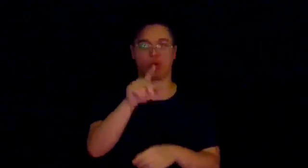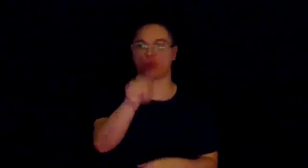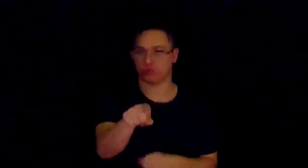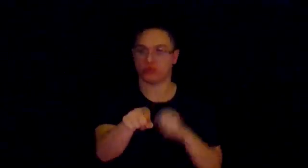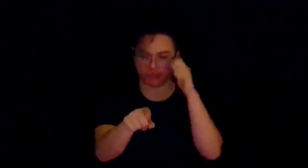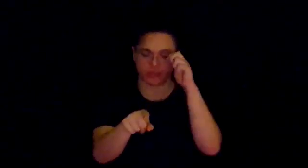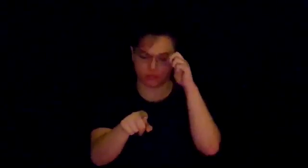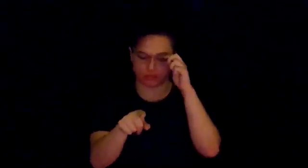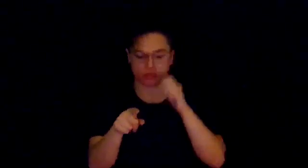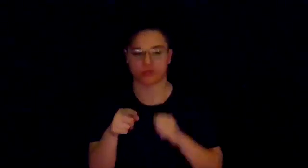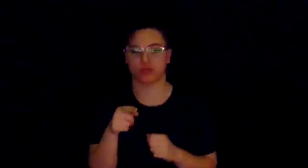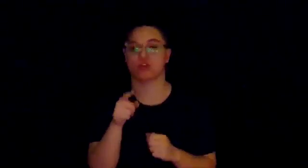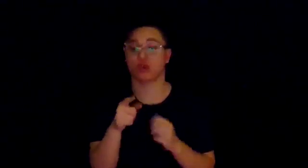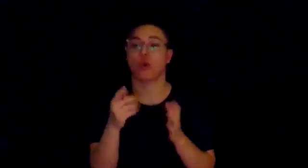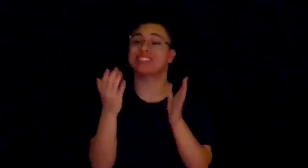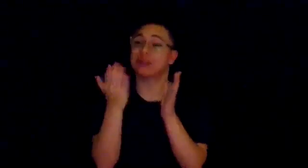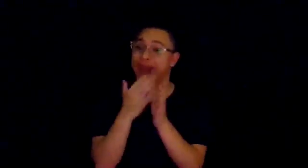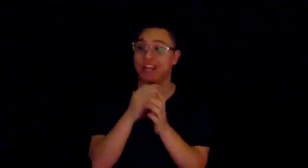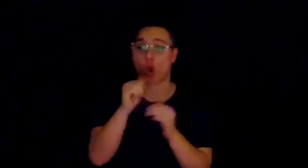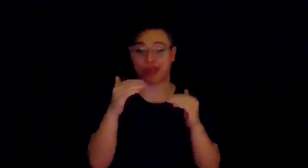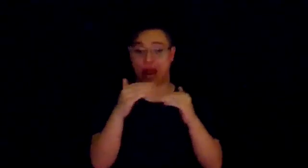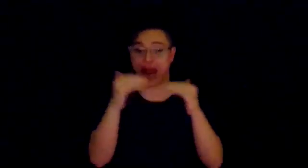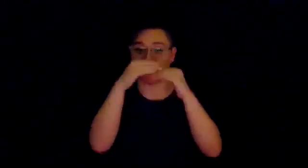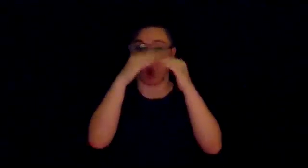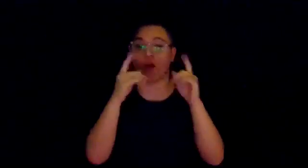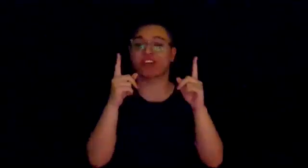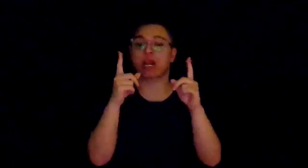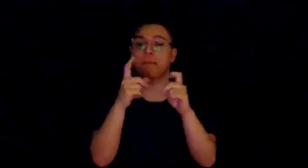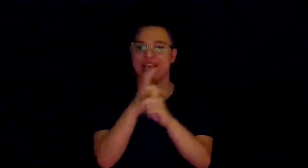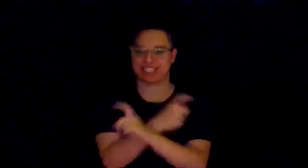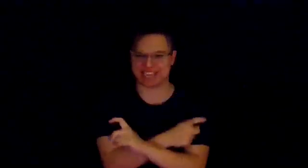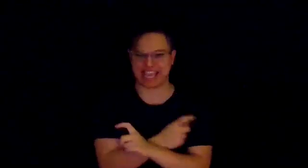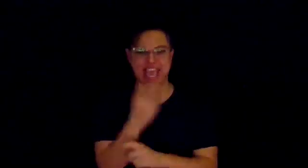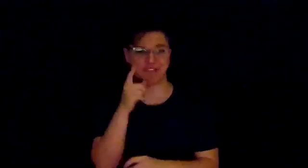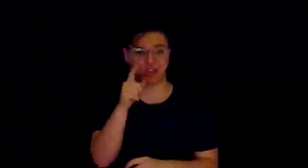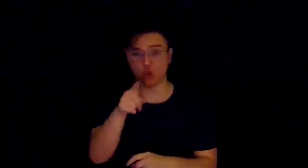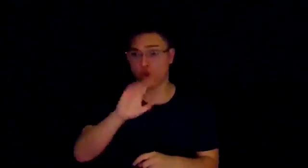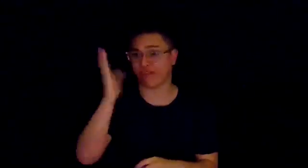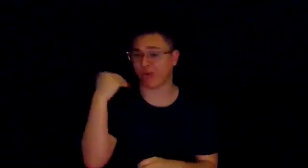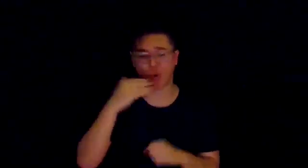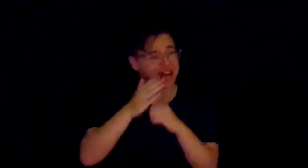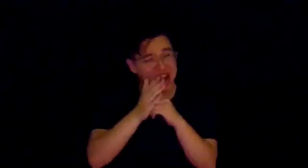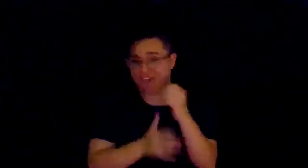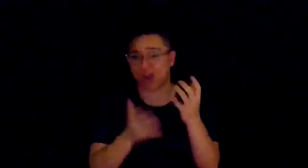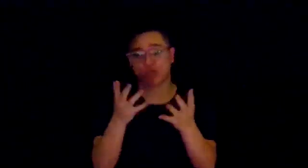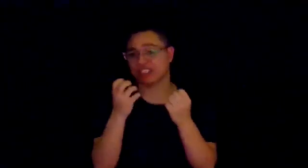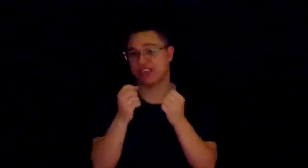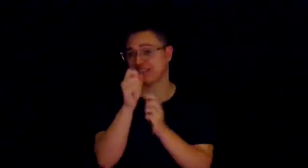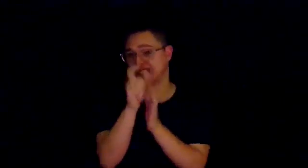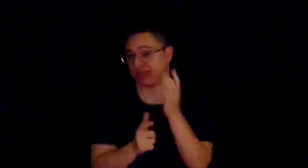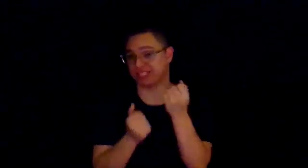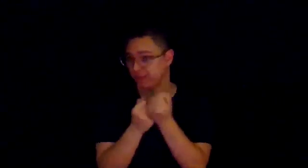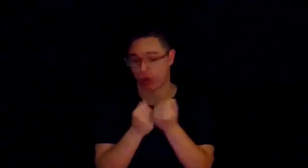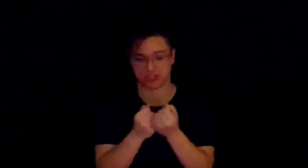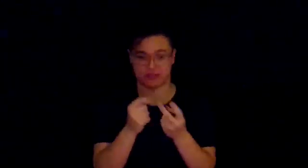be doing that while we're making the plan for you. So it really depends on the level of complication that you've